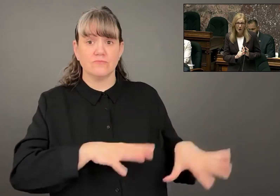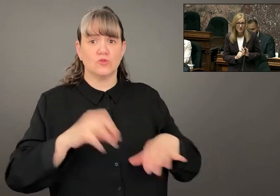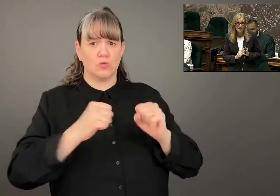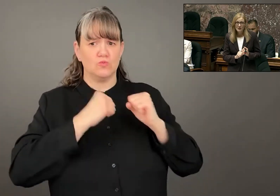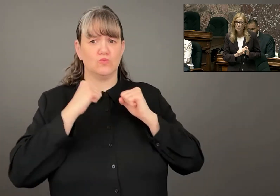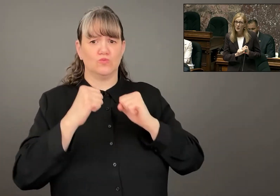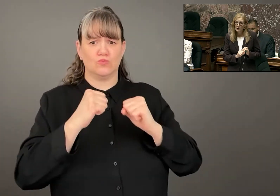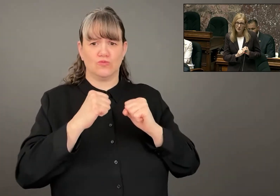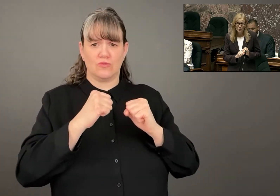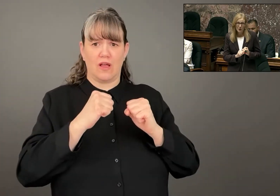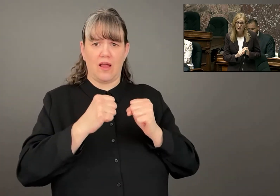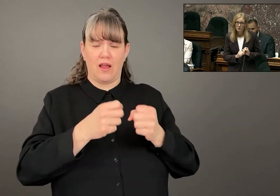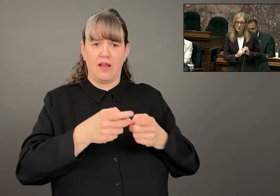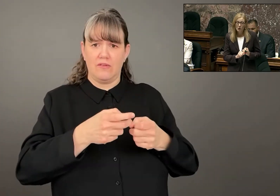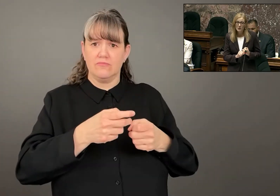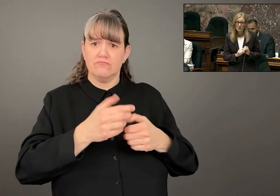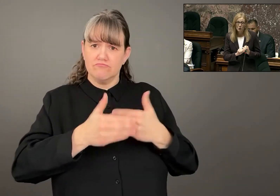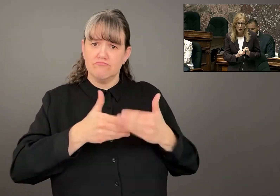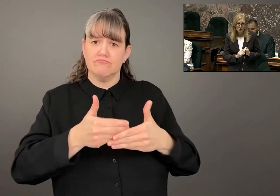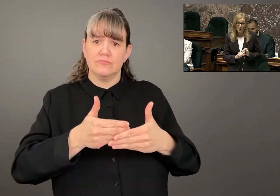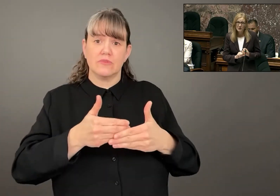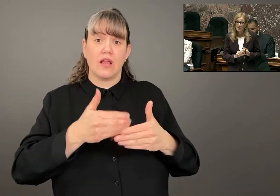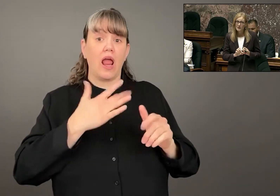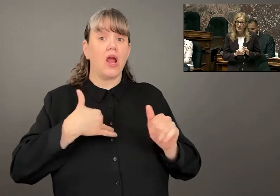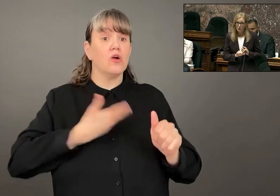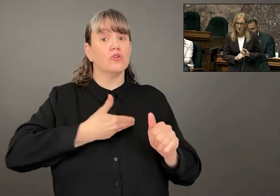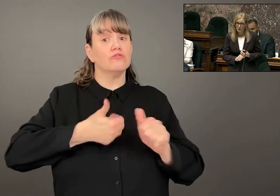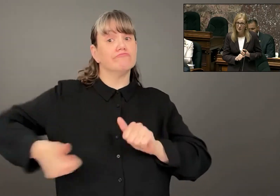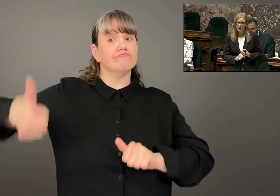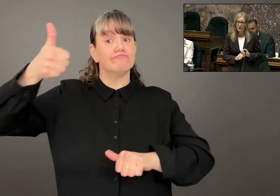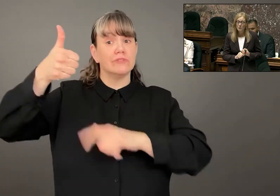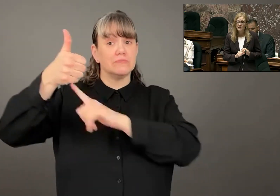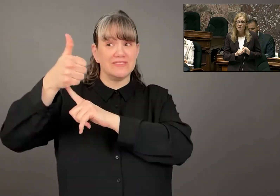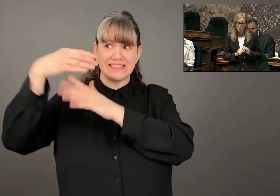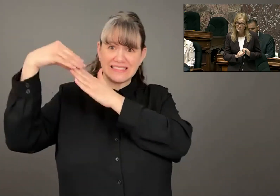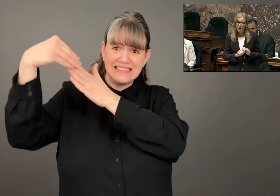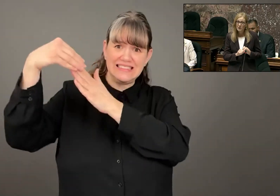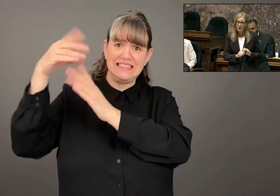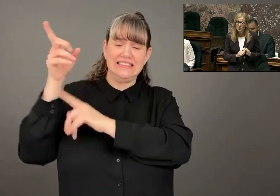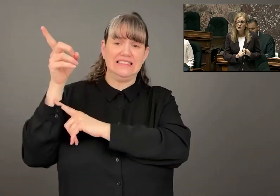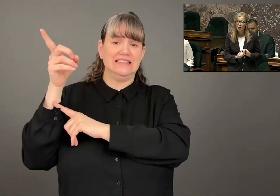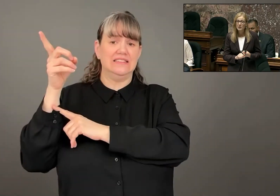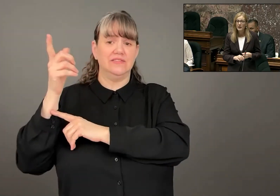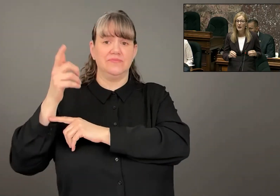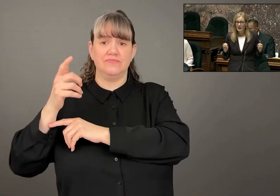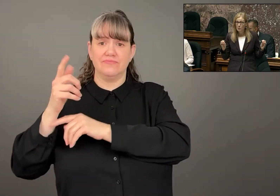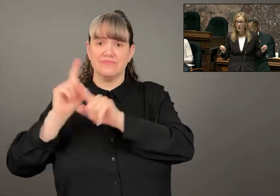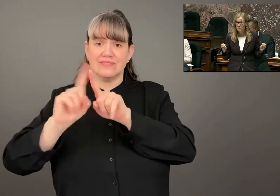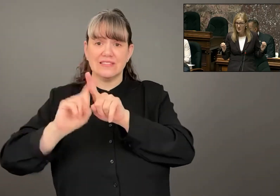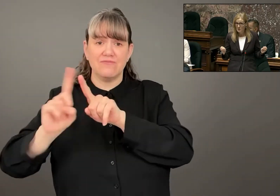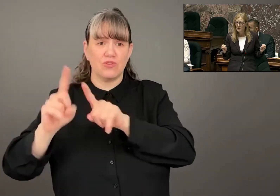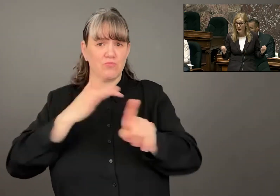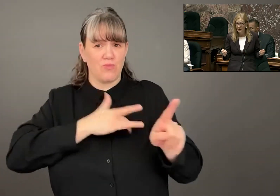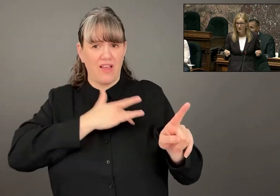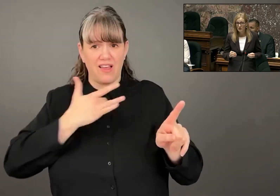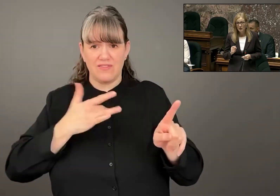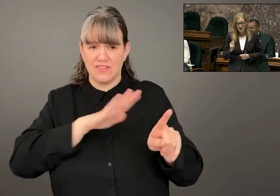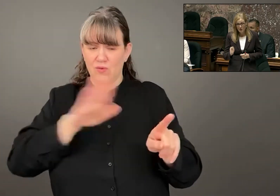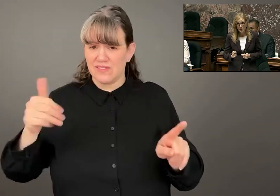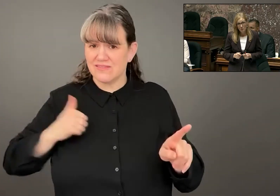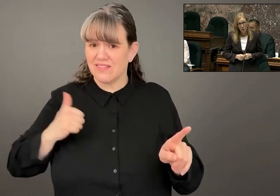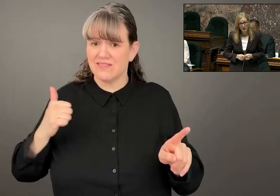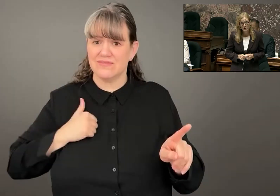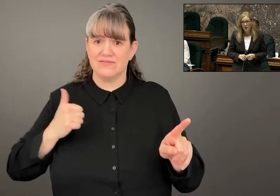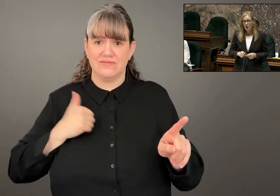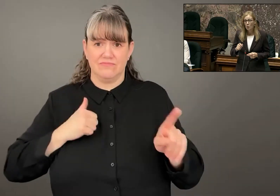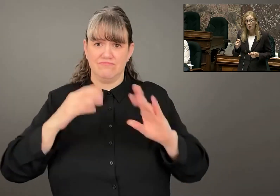leading provinces, very involved in the response across provinces and with the federal government, responding very strongly as part of Team Canada,